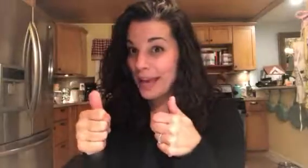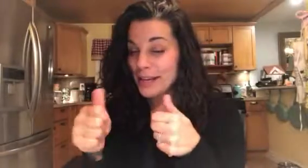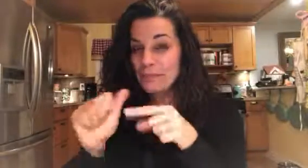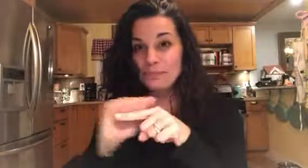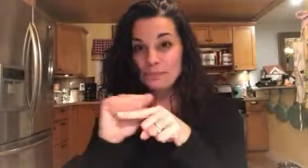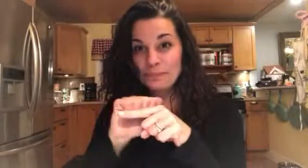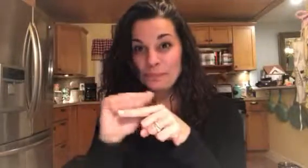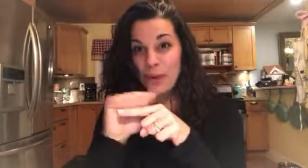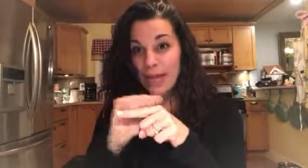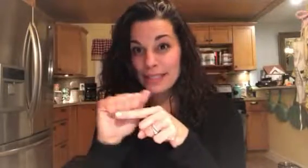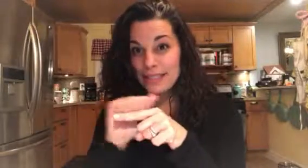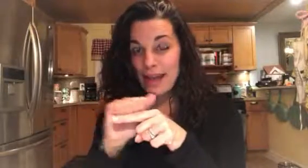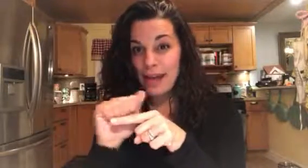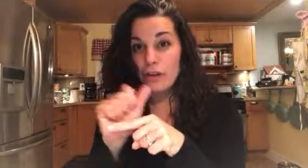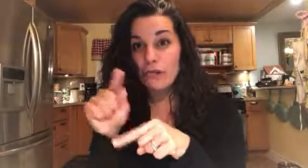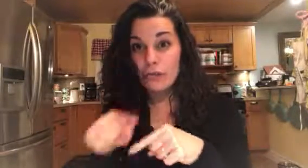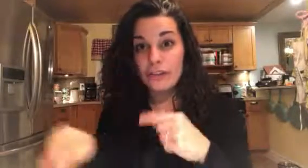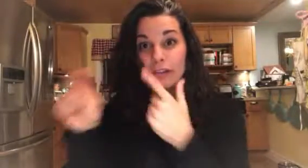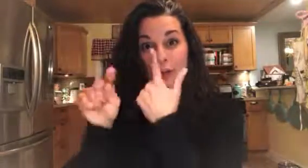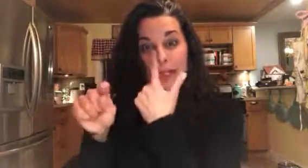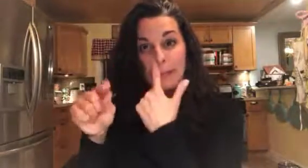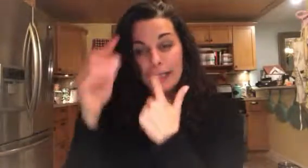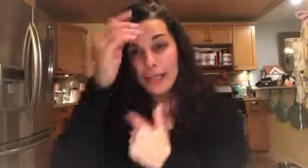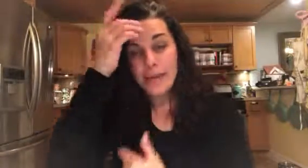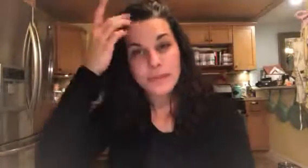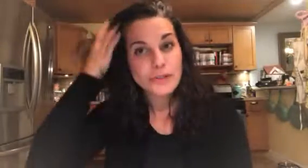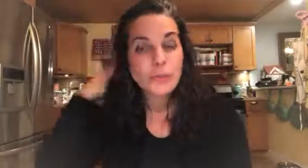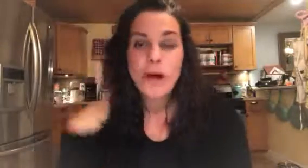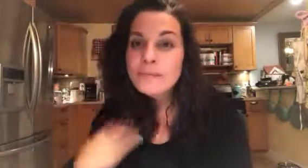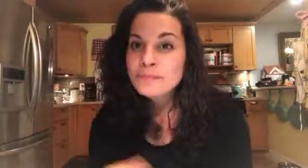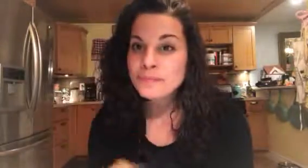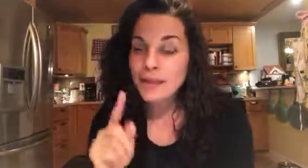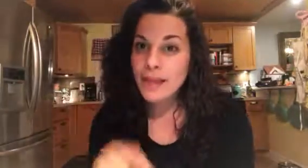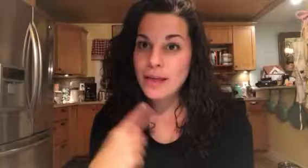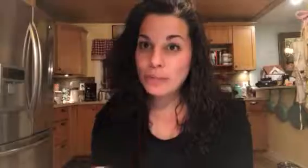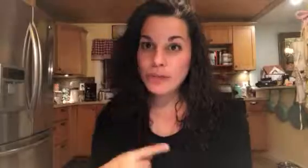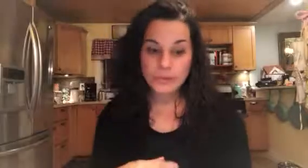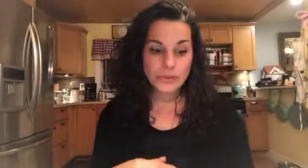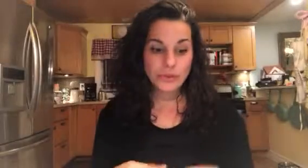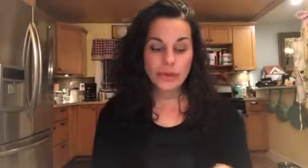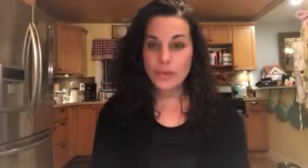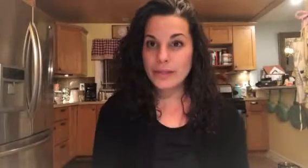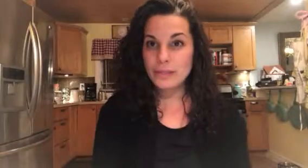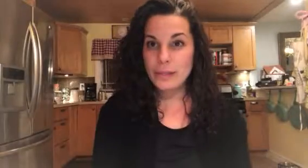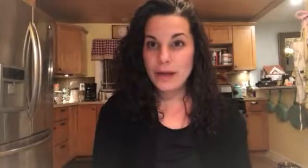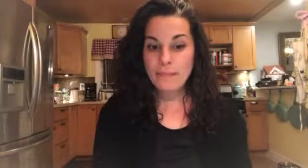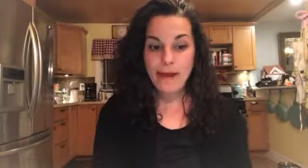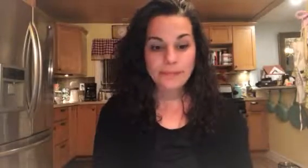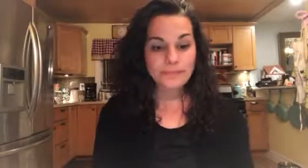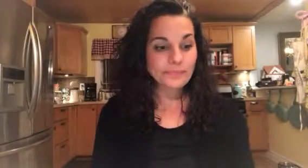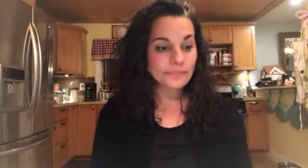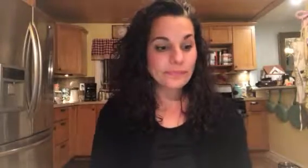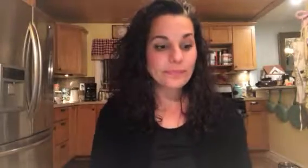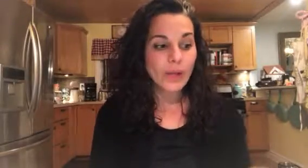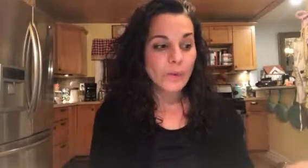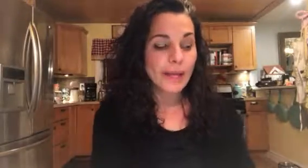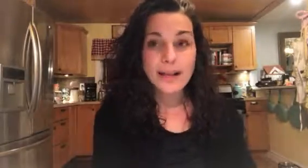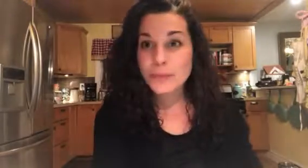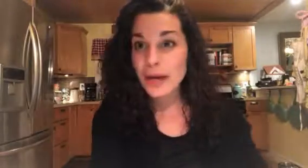Okay, practice that, review it as many times as you want, and then we'll do the quiz when we come back. Okay guys, we got our